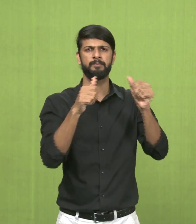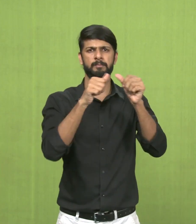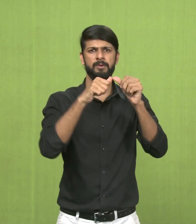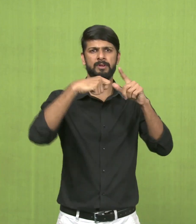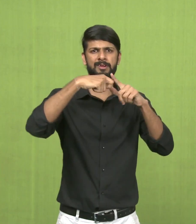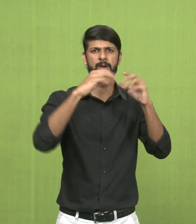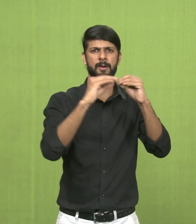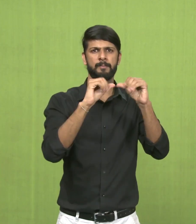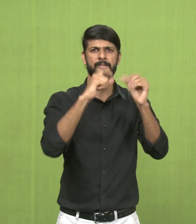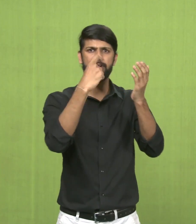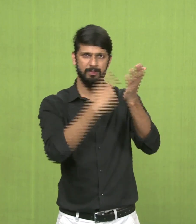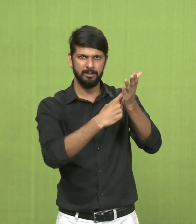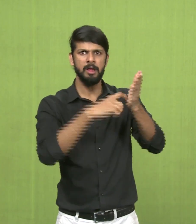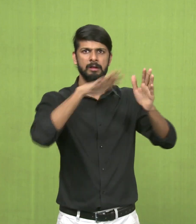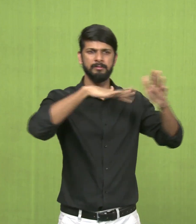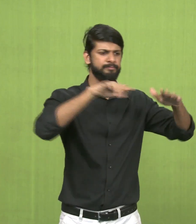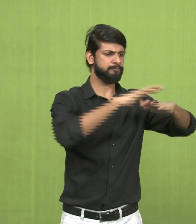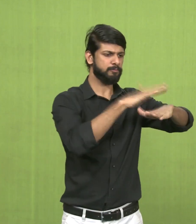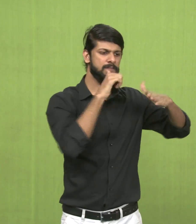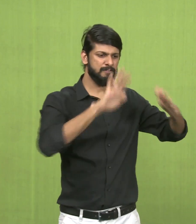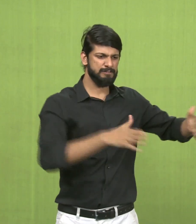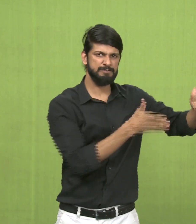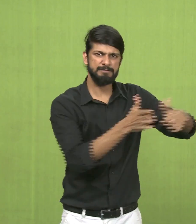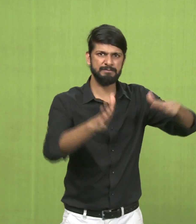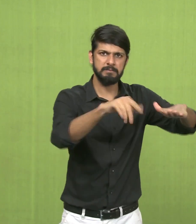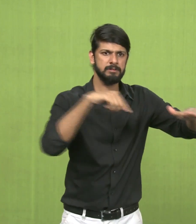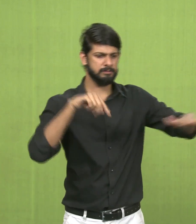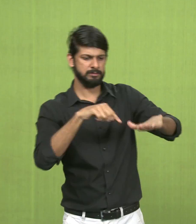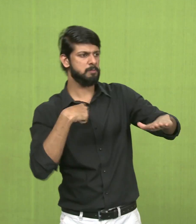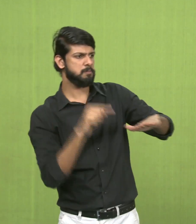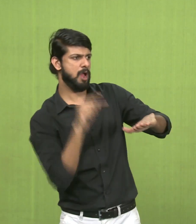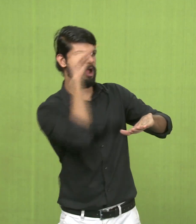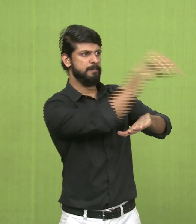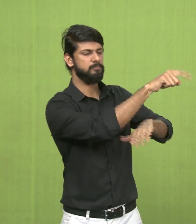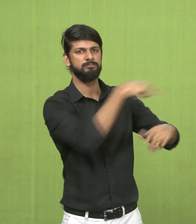The illustration is Akbar crossing the Ganges.